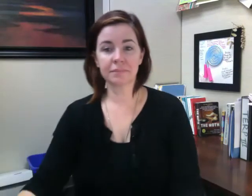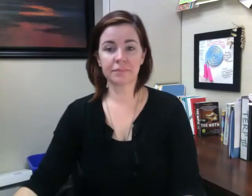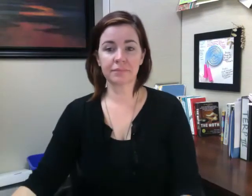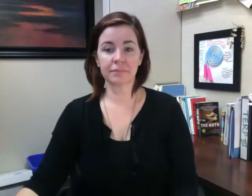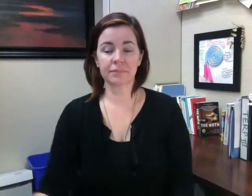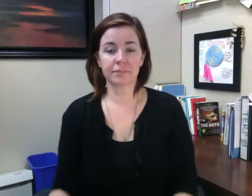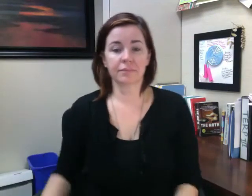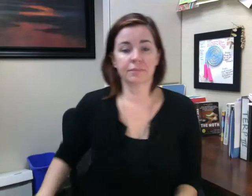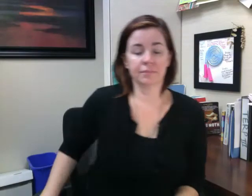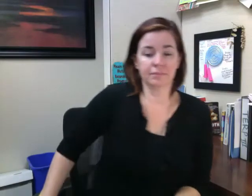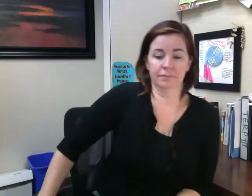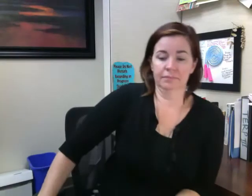Ready?